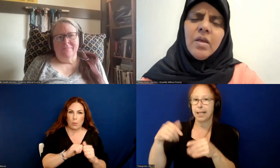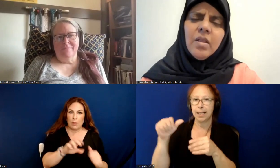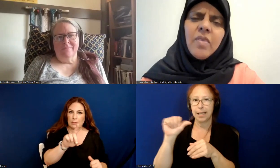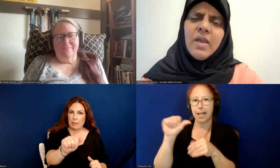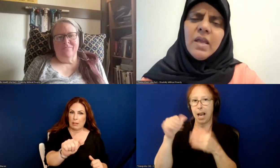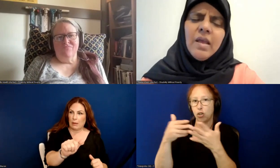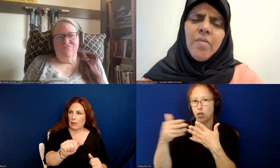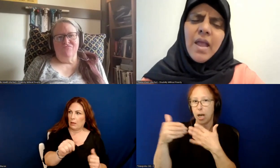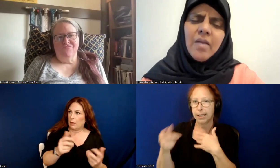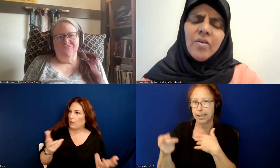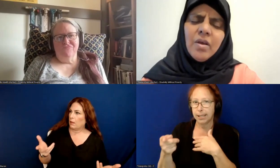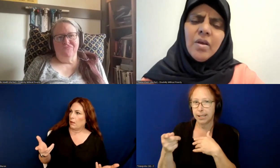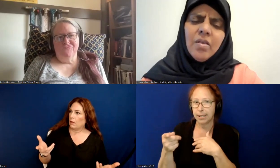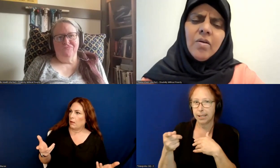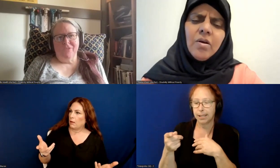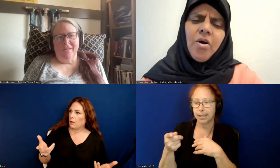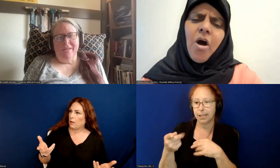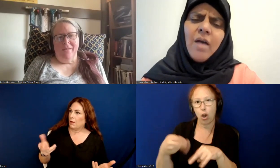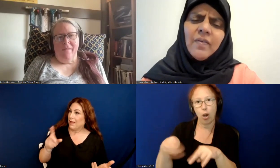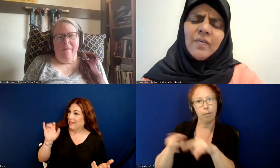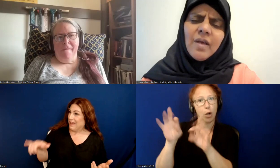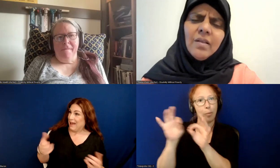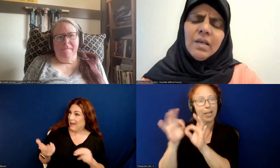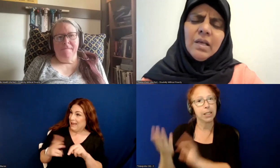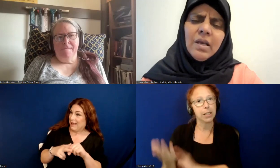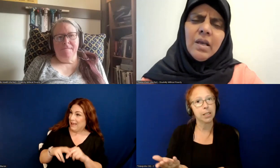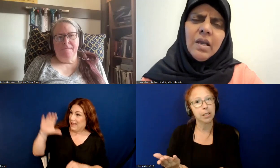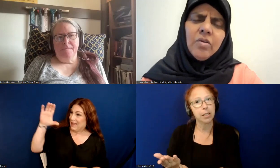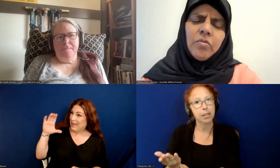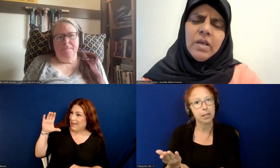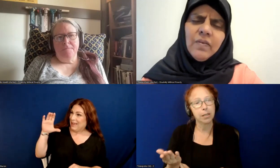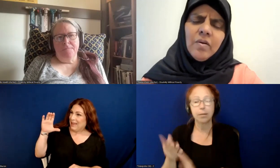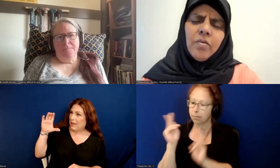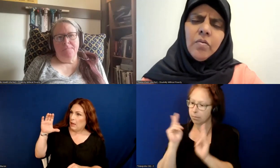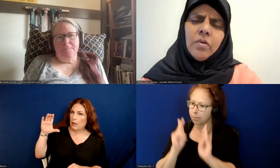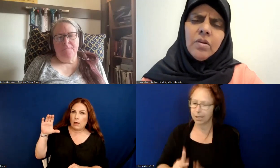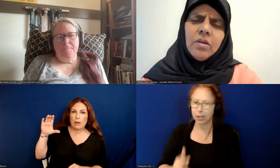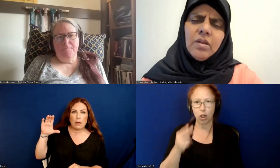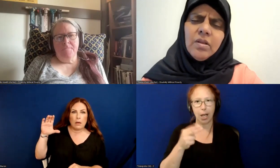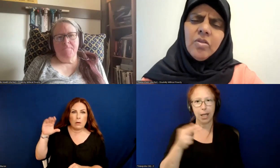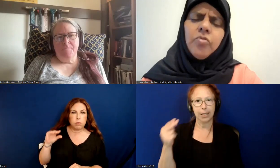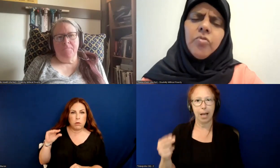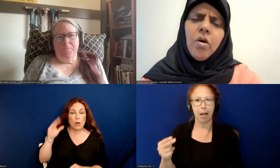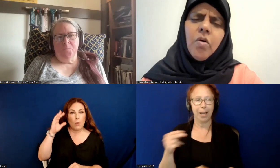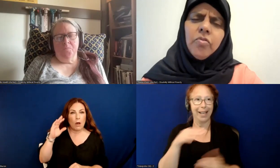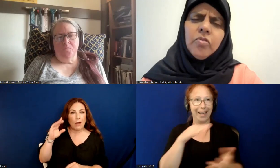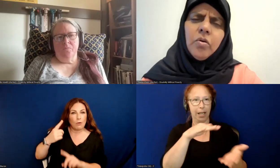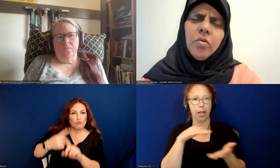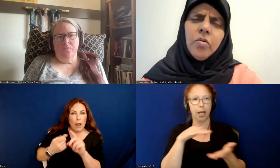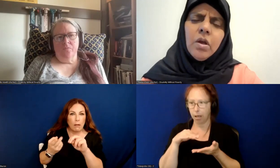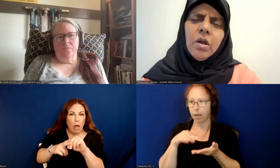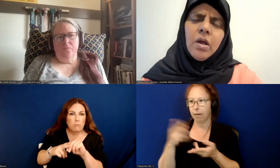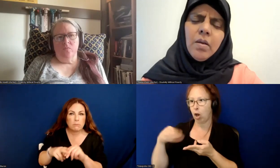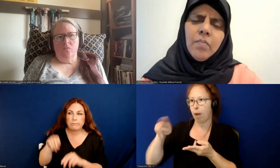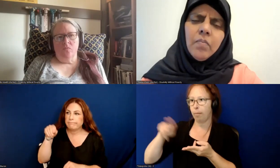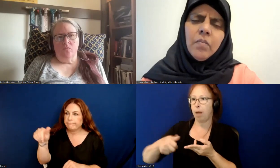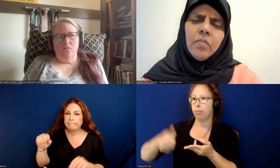with nothing in their hand. Their costs suddenly increase. So those are